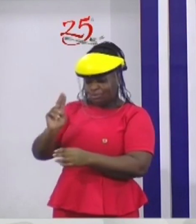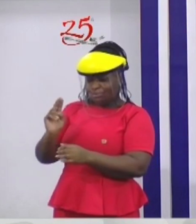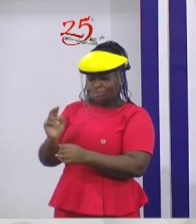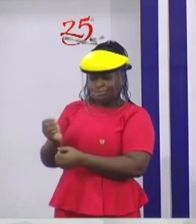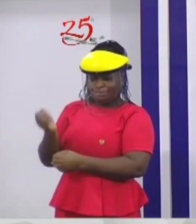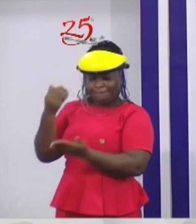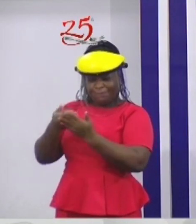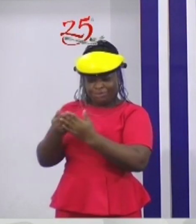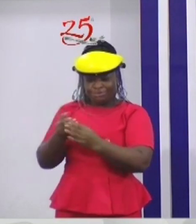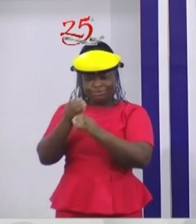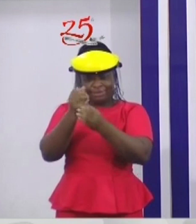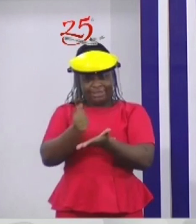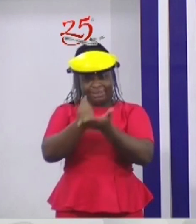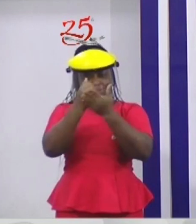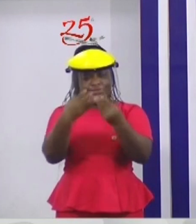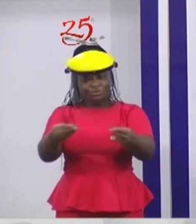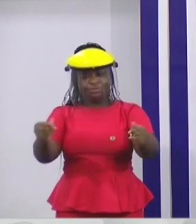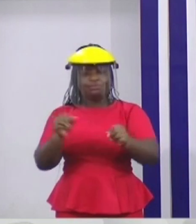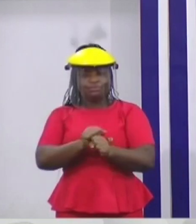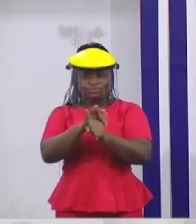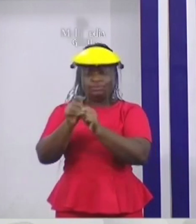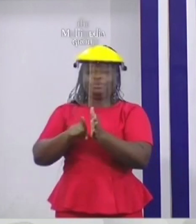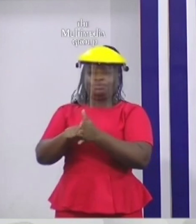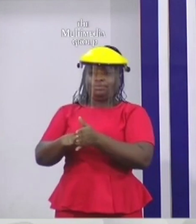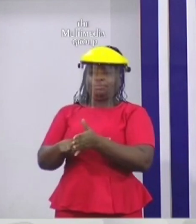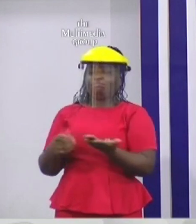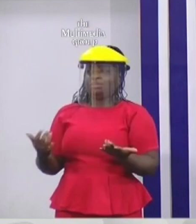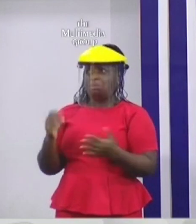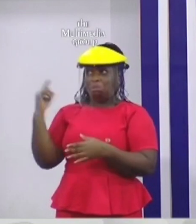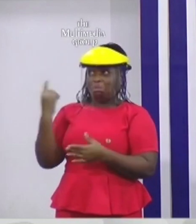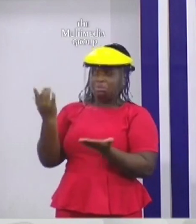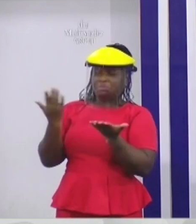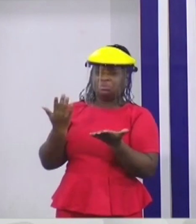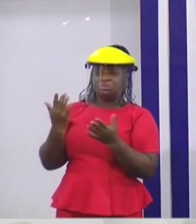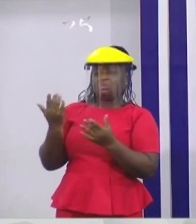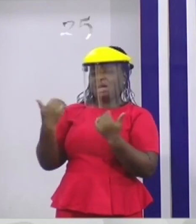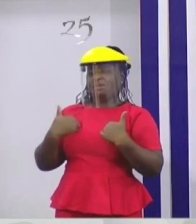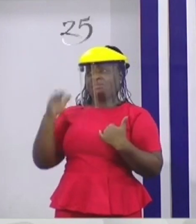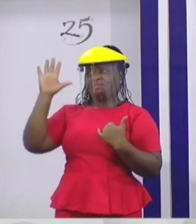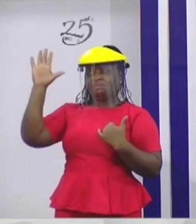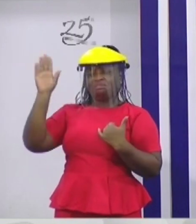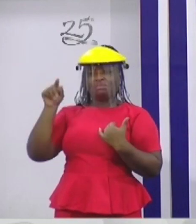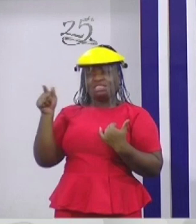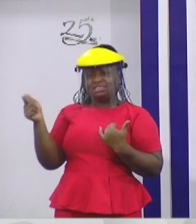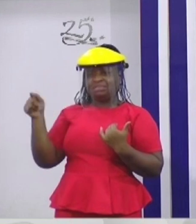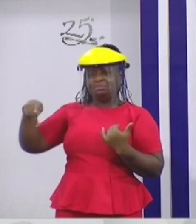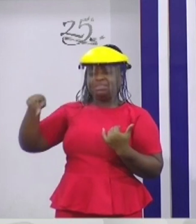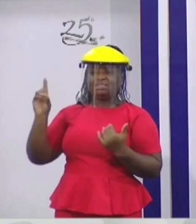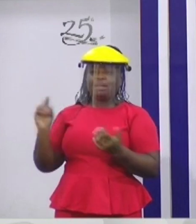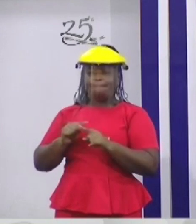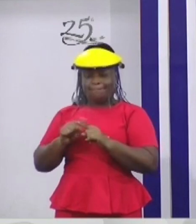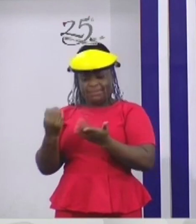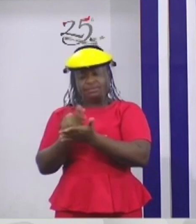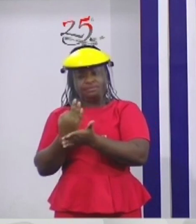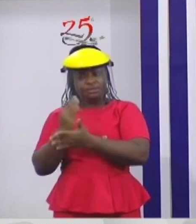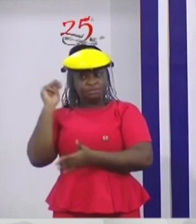contain the situation. And that is why this slippage beyond the 5% that we've always tried to keep within is going to happen. Nonetheless, the Minister for Finance is working